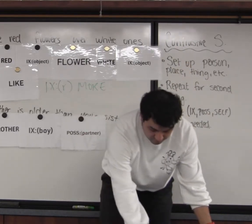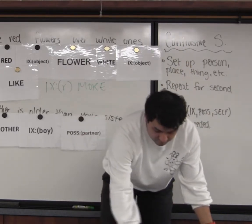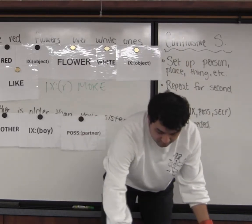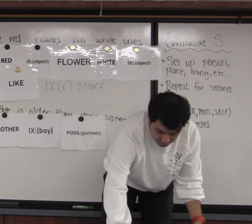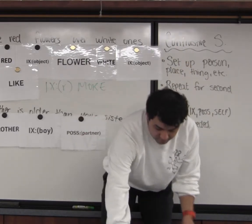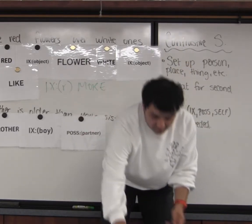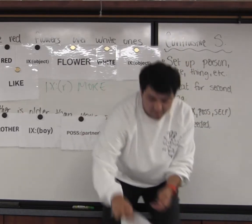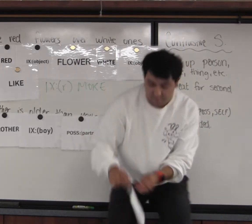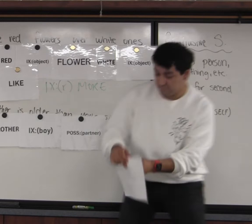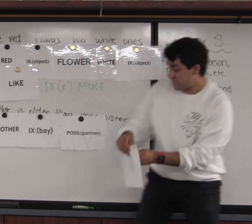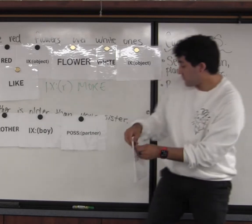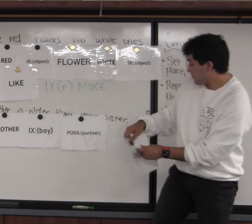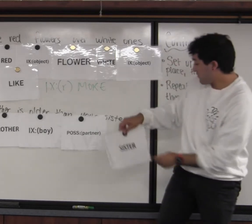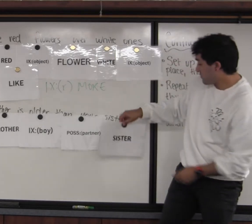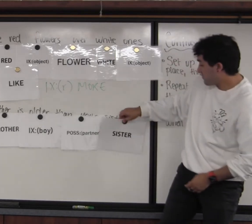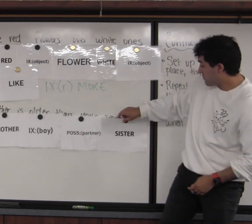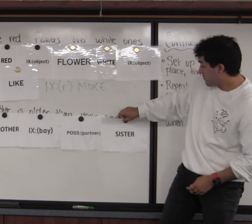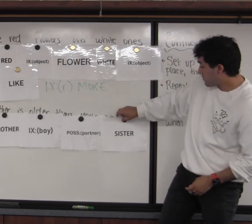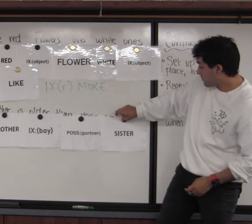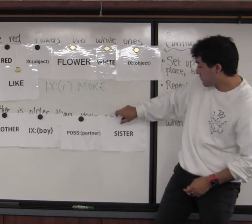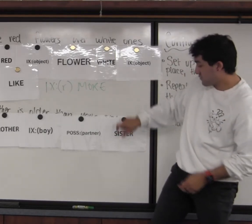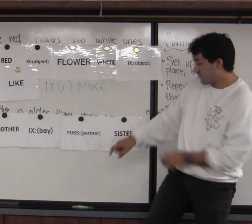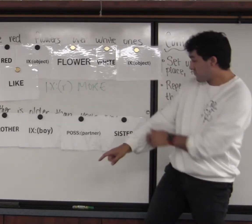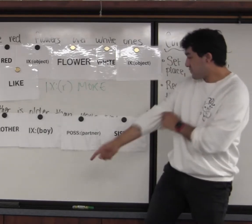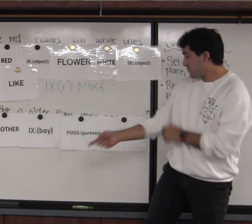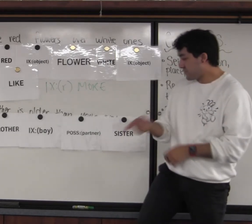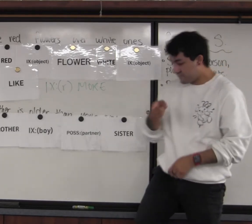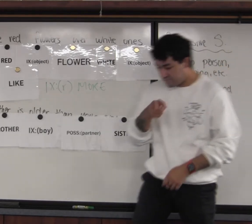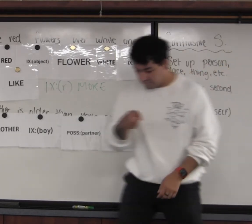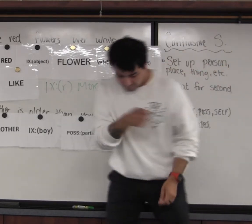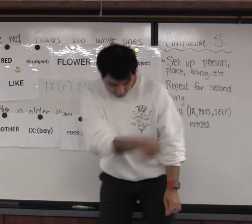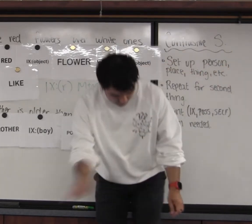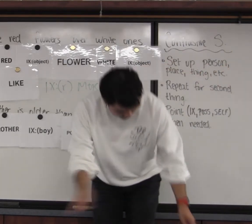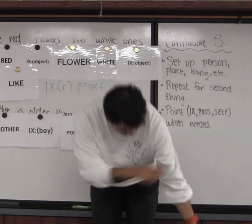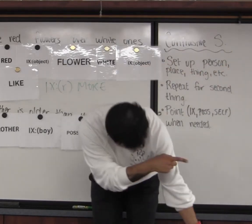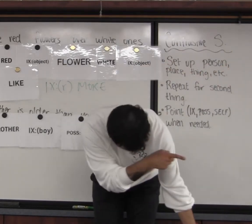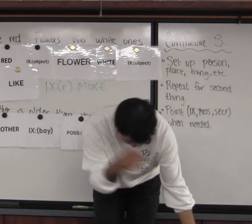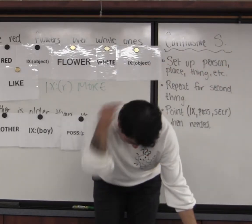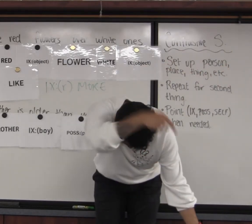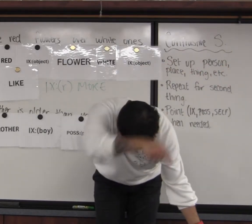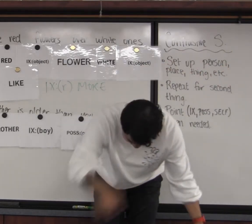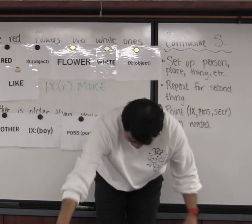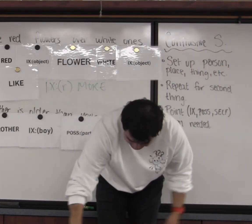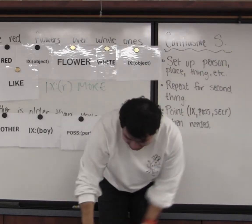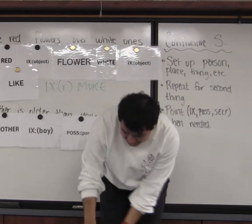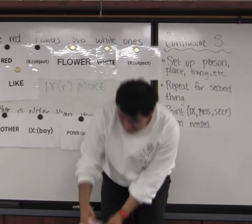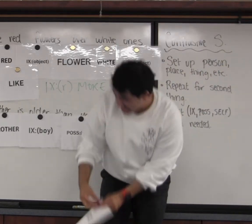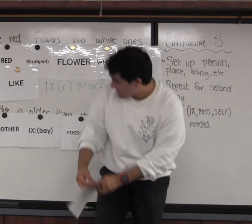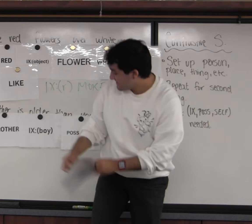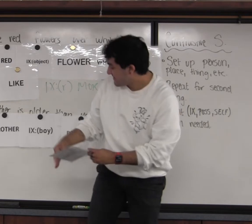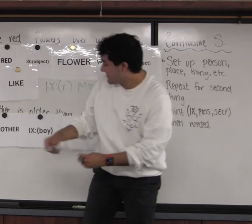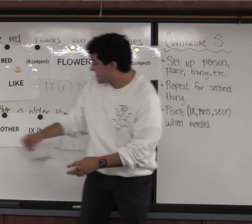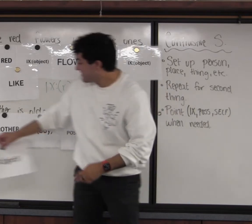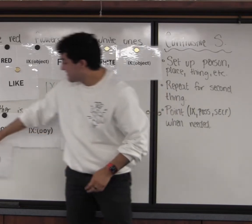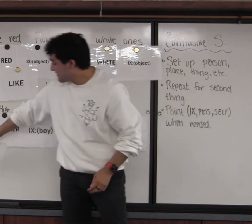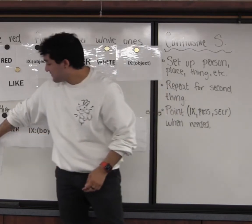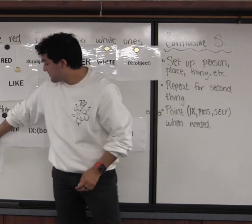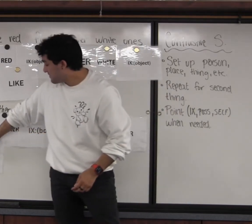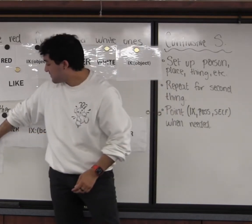might be a little bit better, so you know which direction to point. And then we have my sister. Let's see, like right here, I kind of got